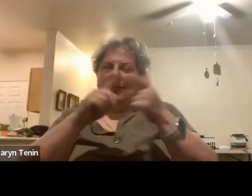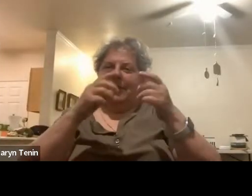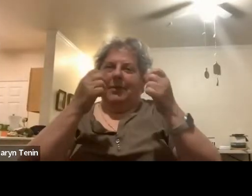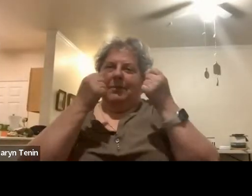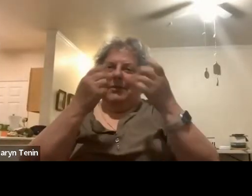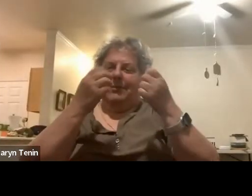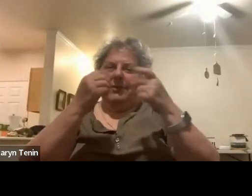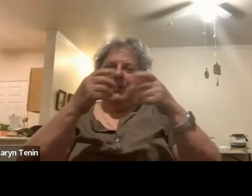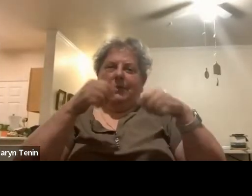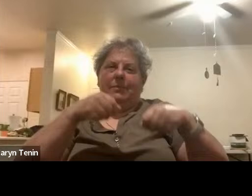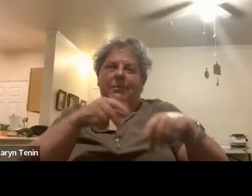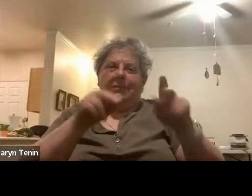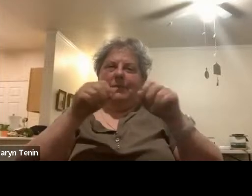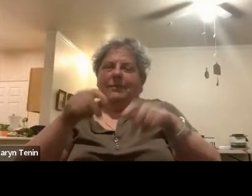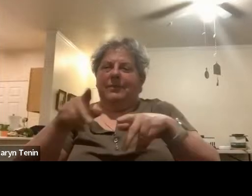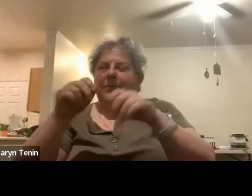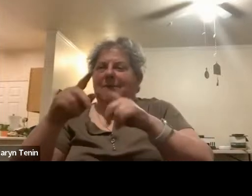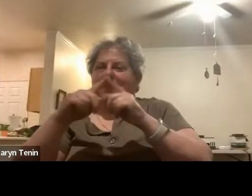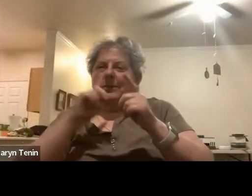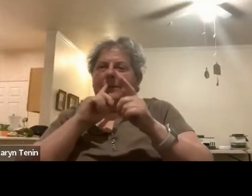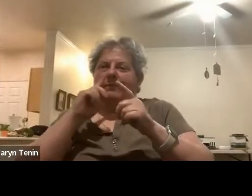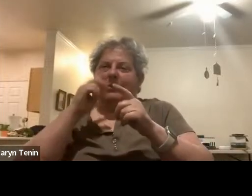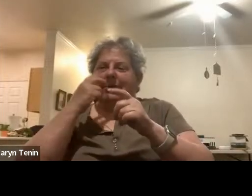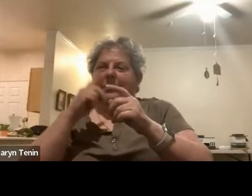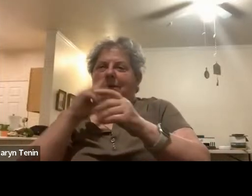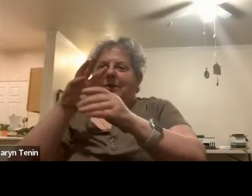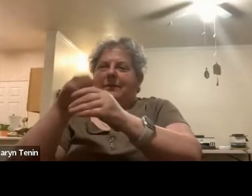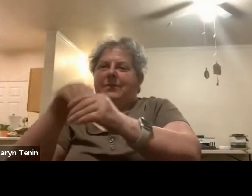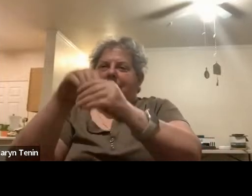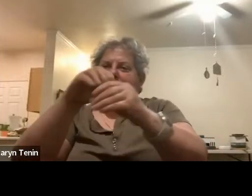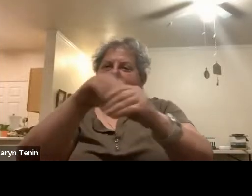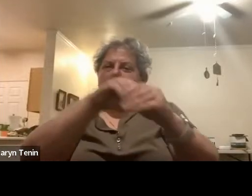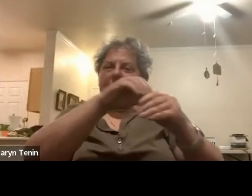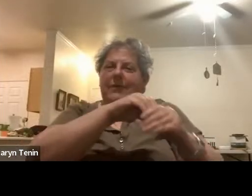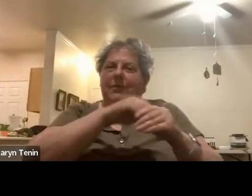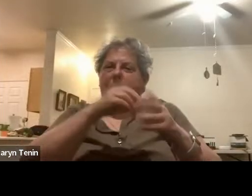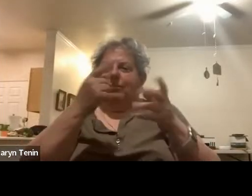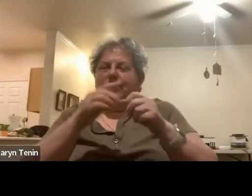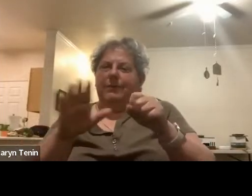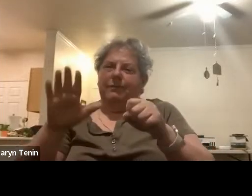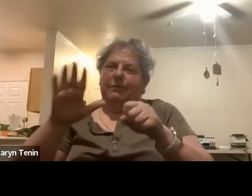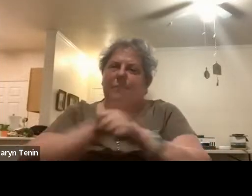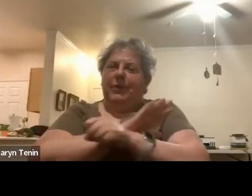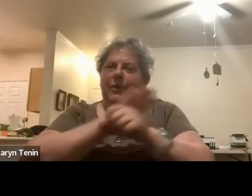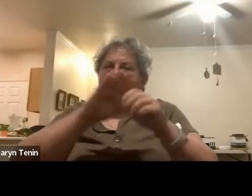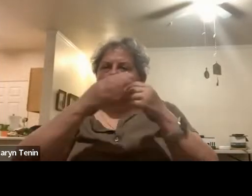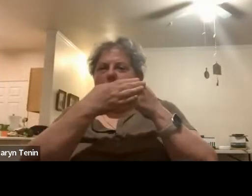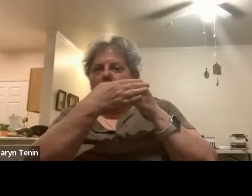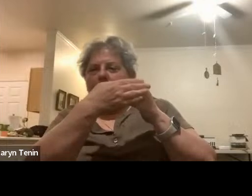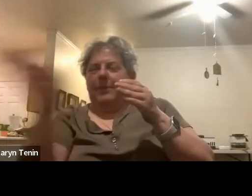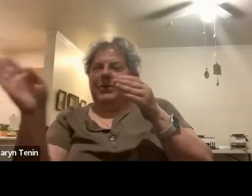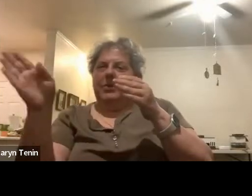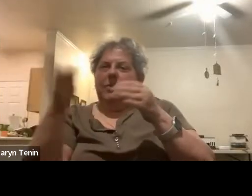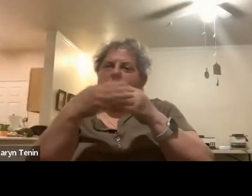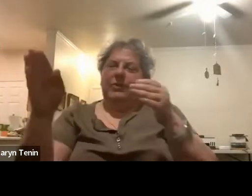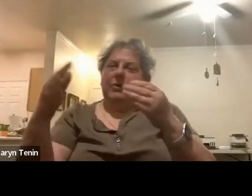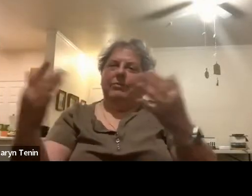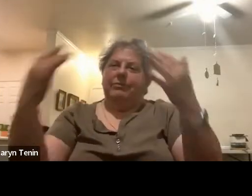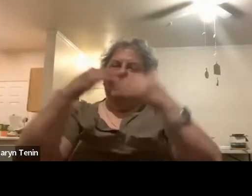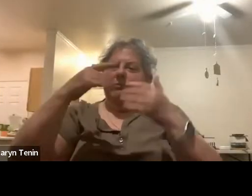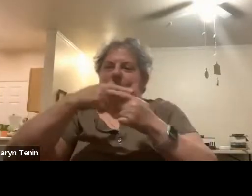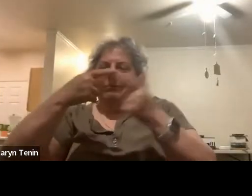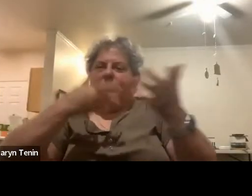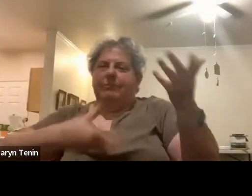those who are deafblind. They have great programs and a variety of opportunities for deafblind people